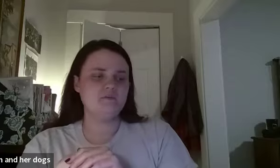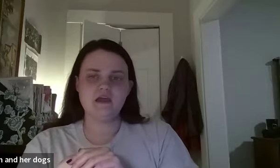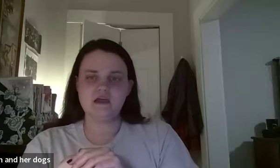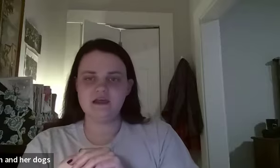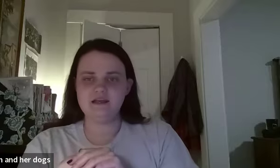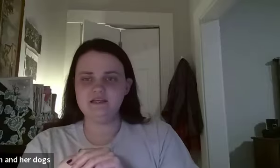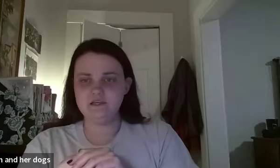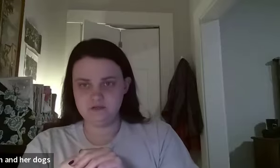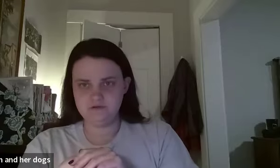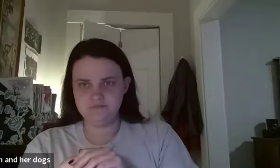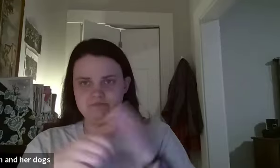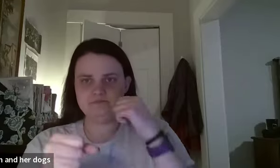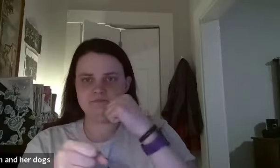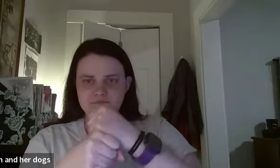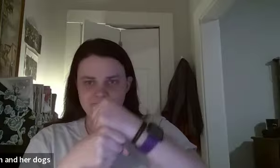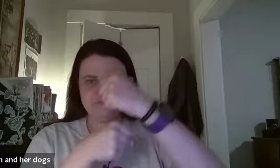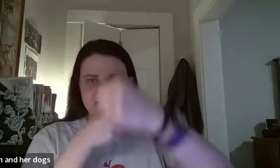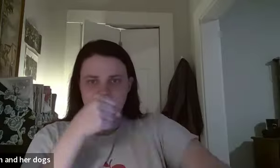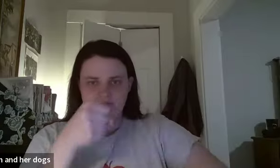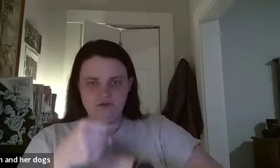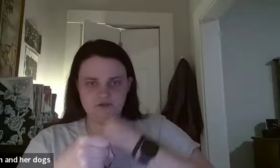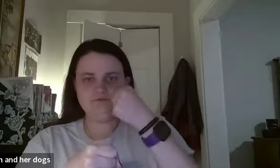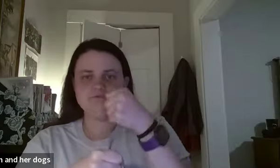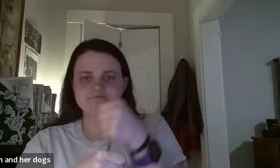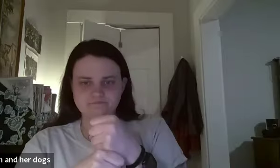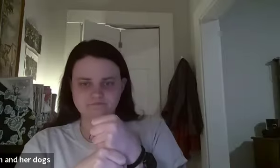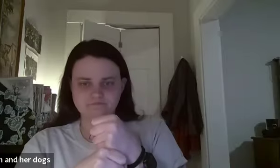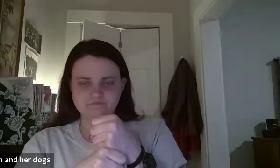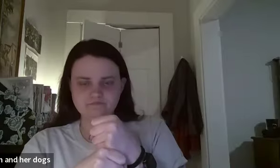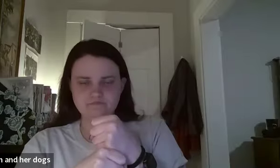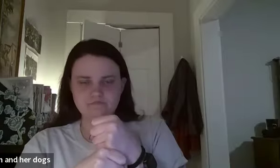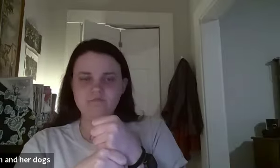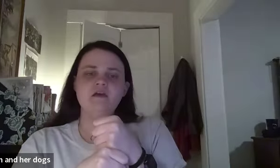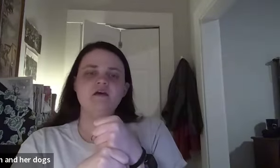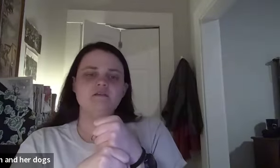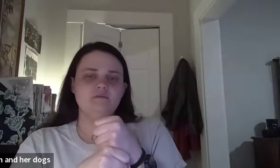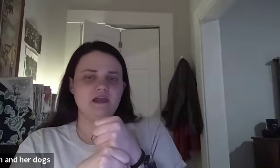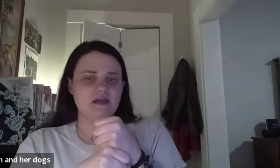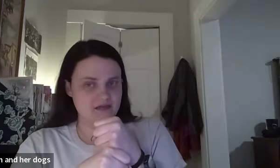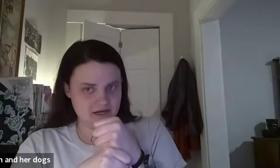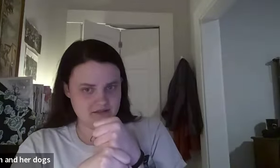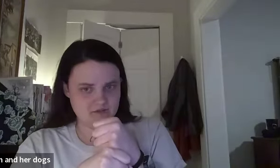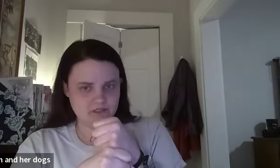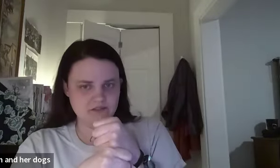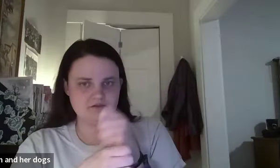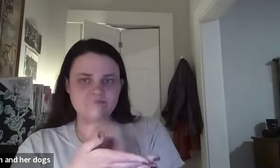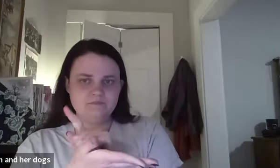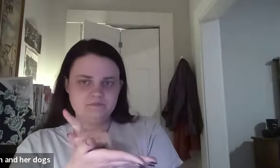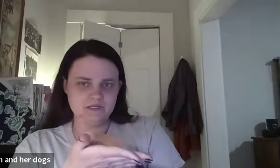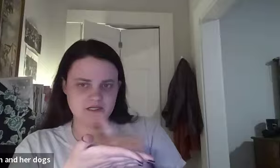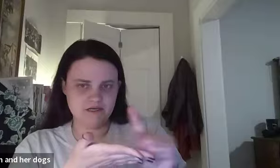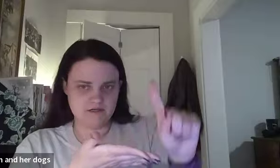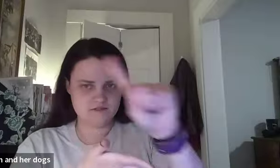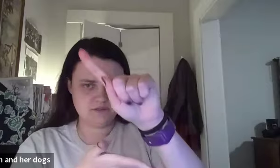we had year, year. Then we had next week, next